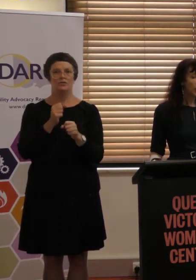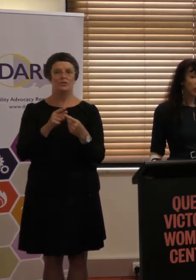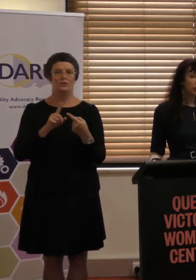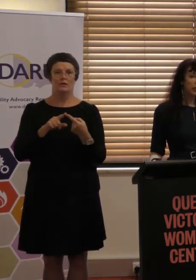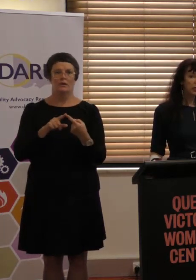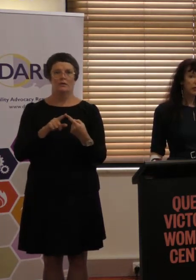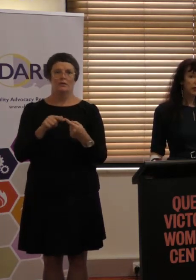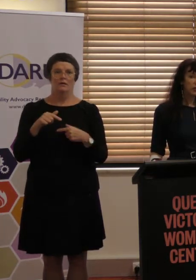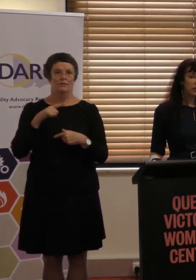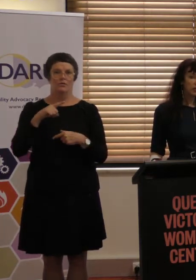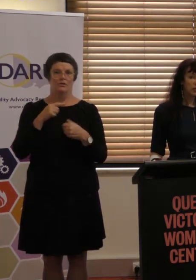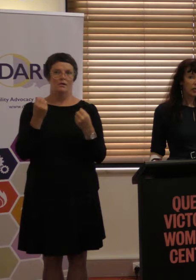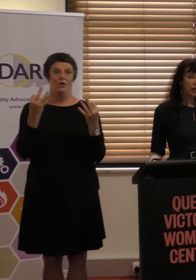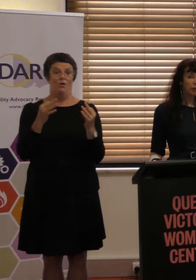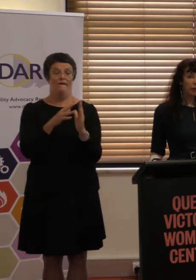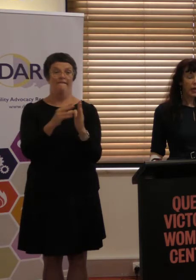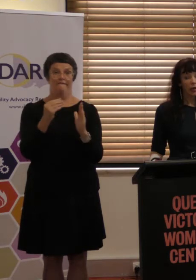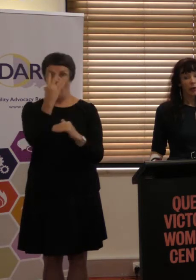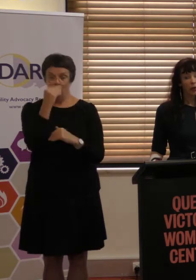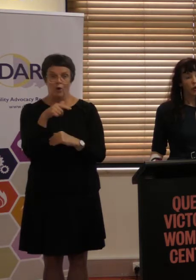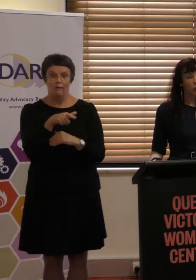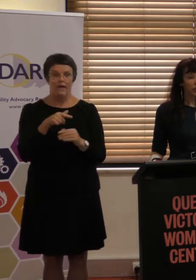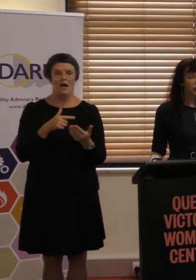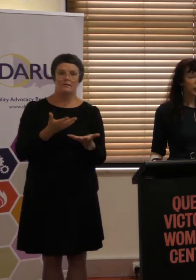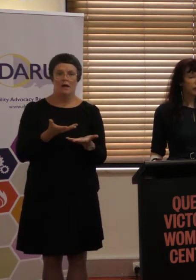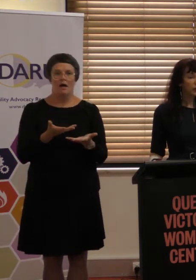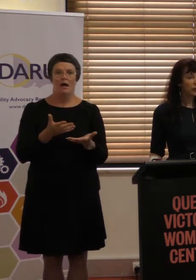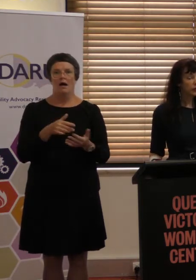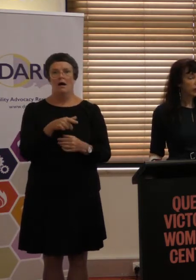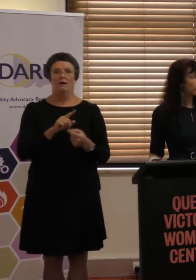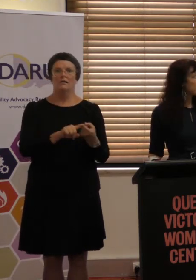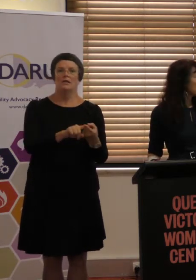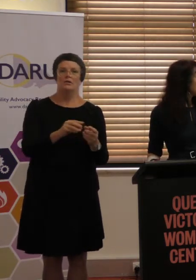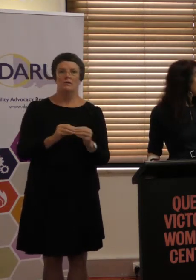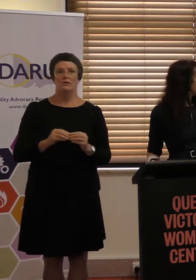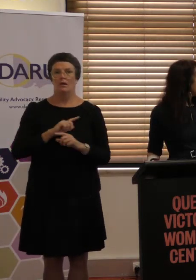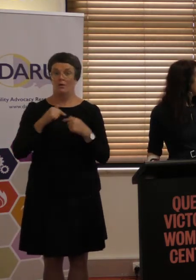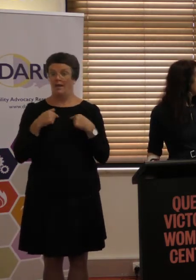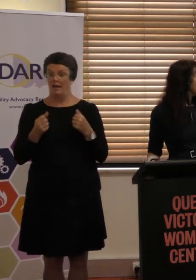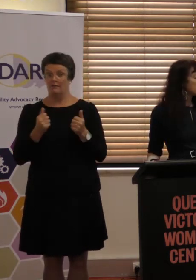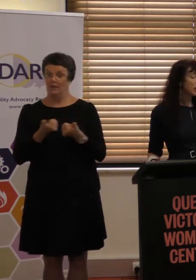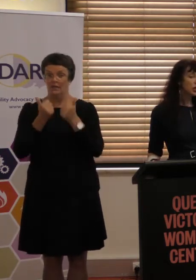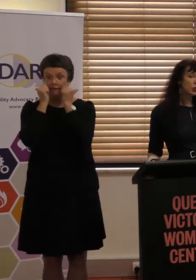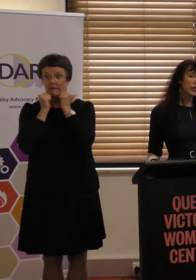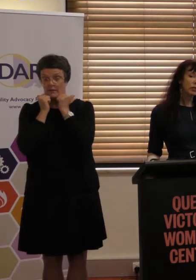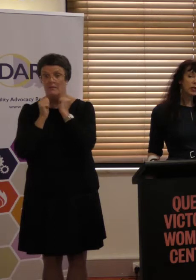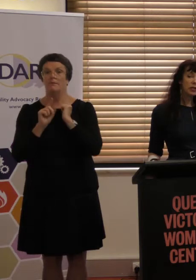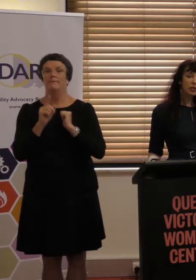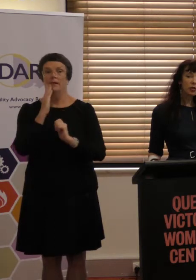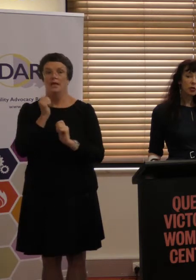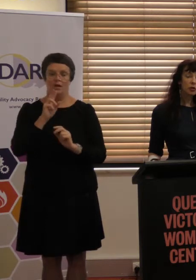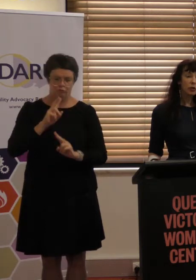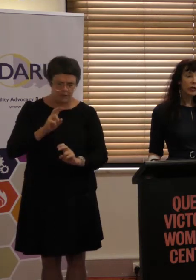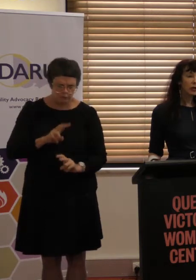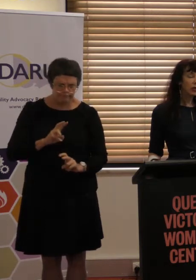But we had plenty of evidence, and outdoor pens, we had photos of those. And an investigation was held into